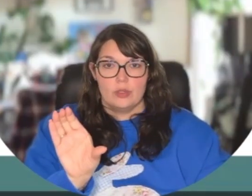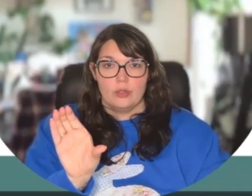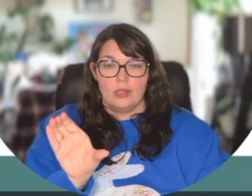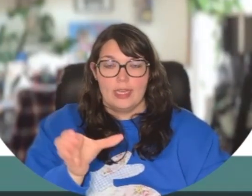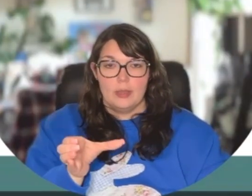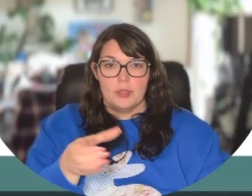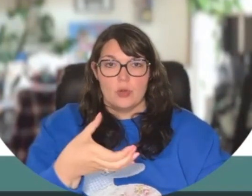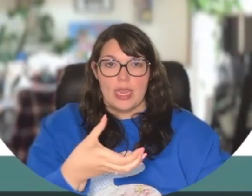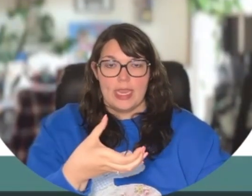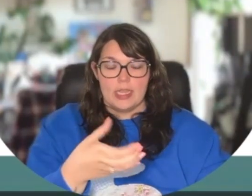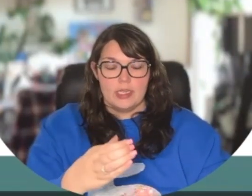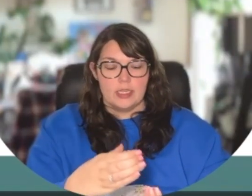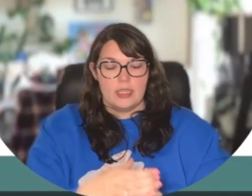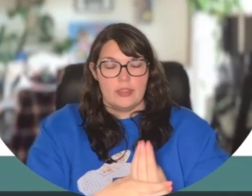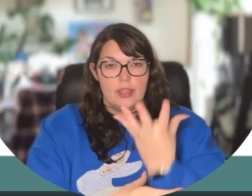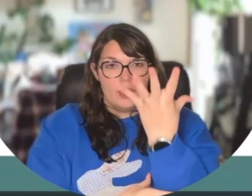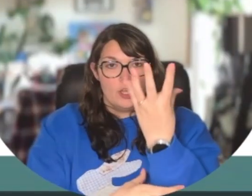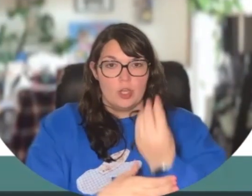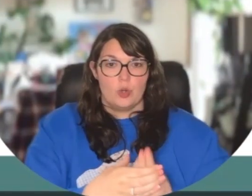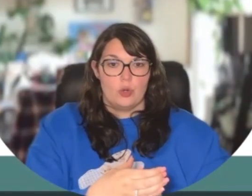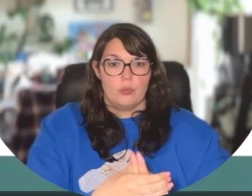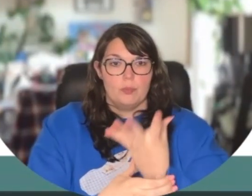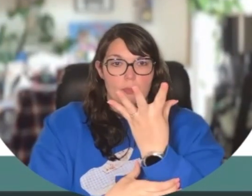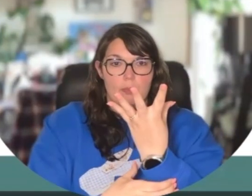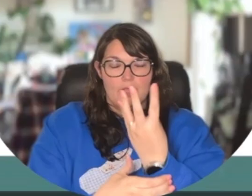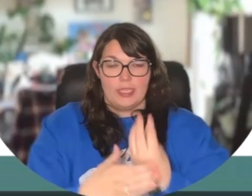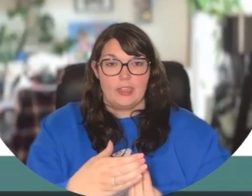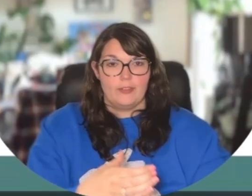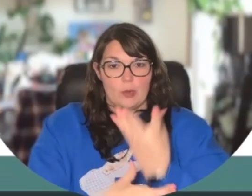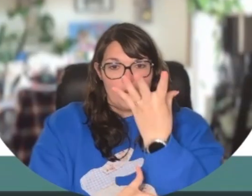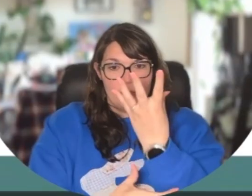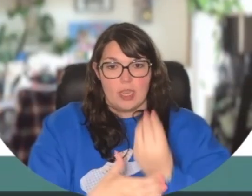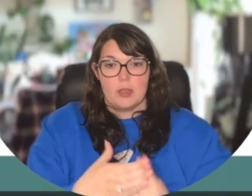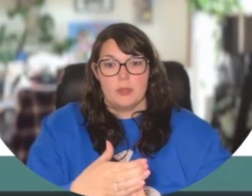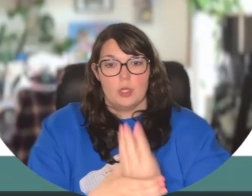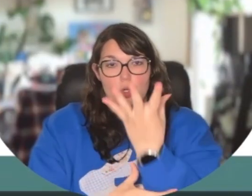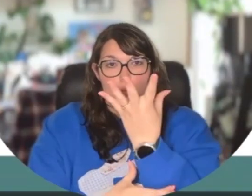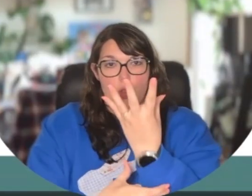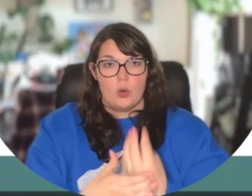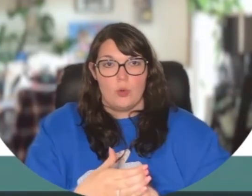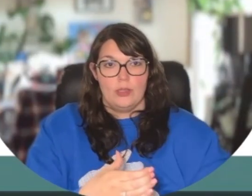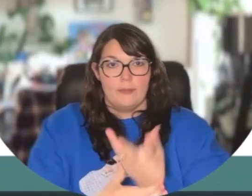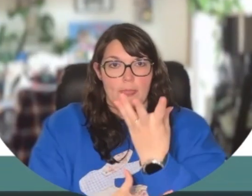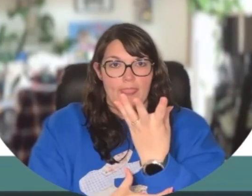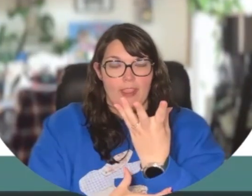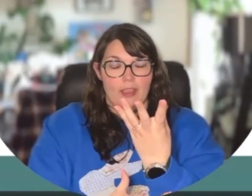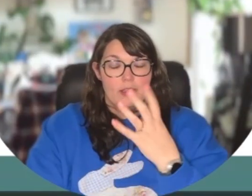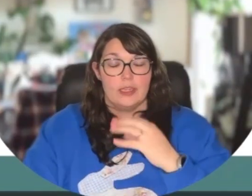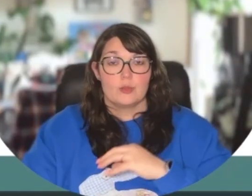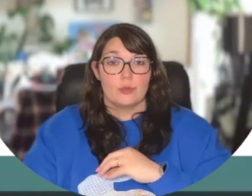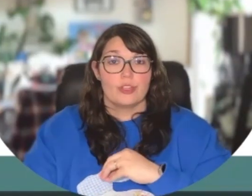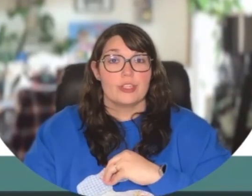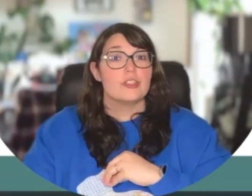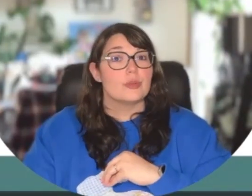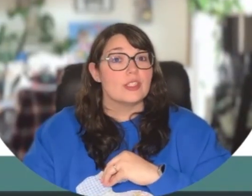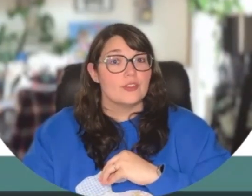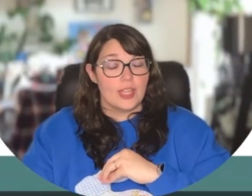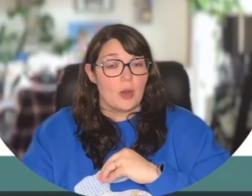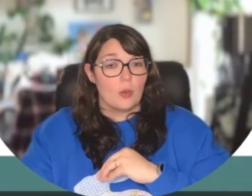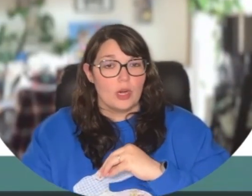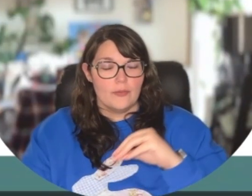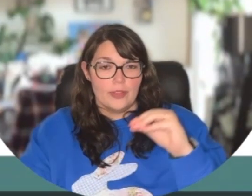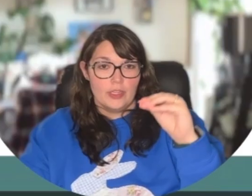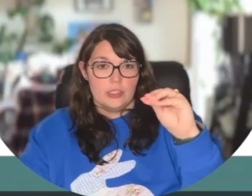So you'll cup your hand and then like a flower coming up, grow. The next one we're going to do